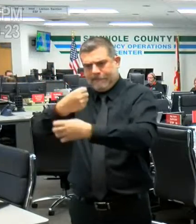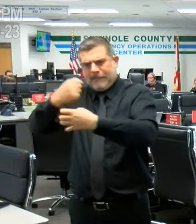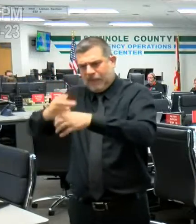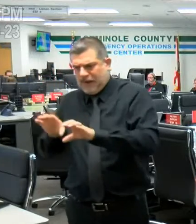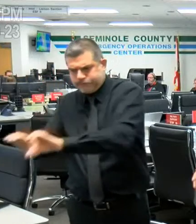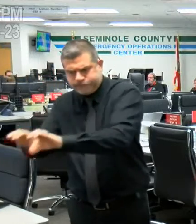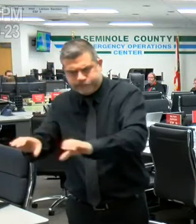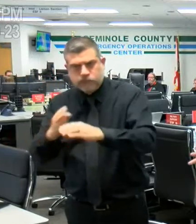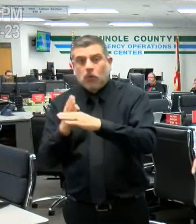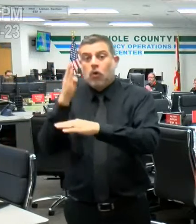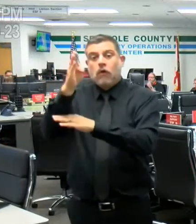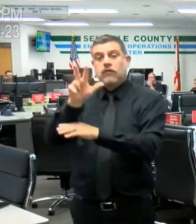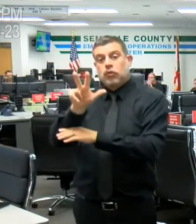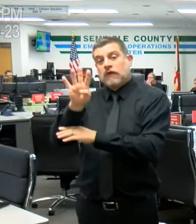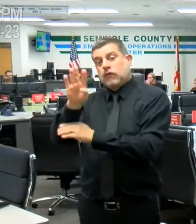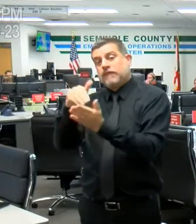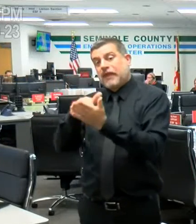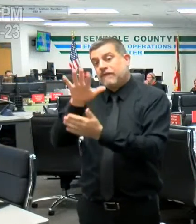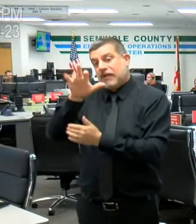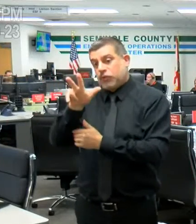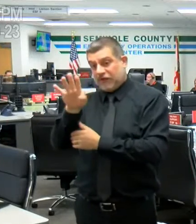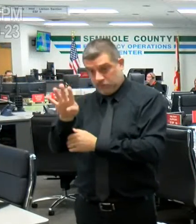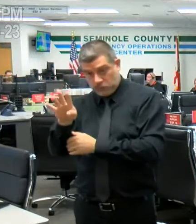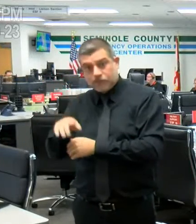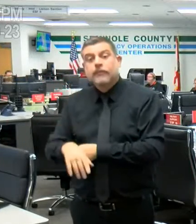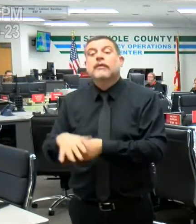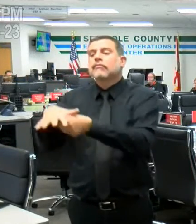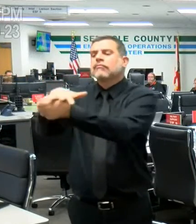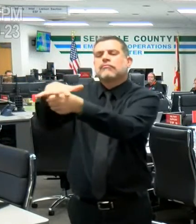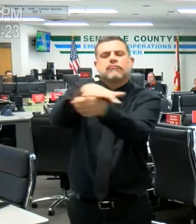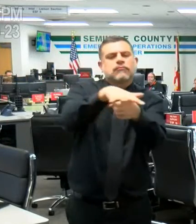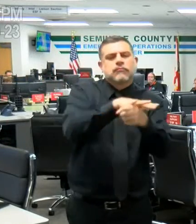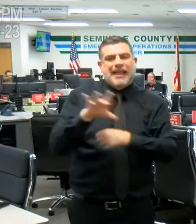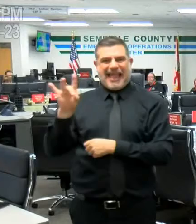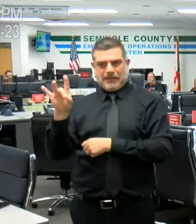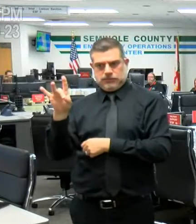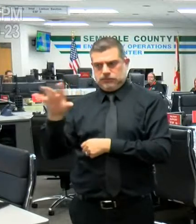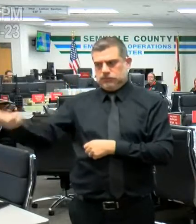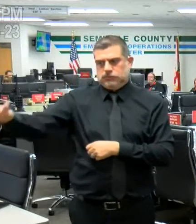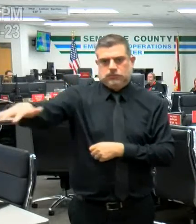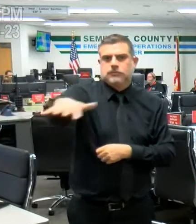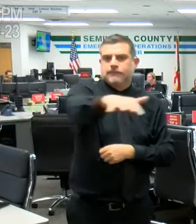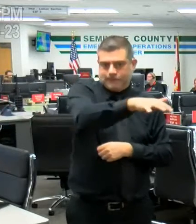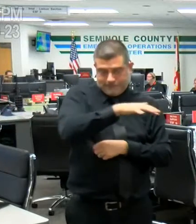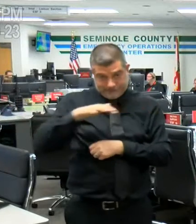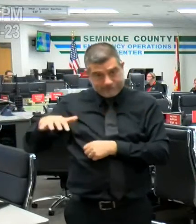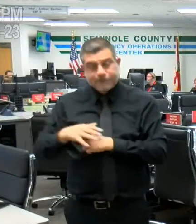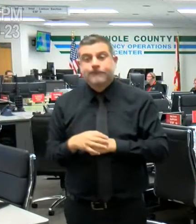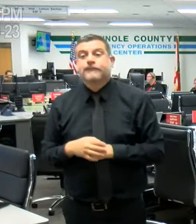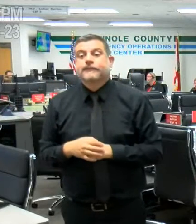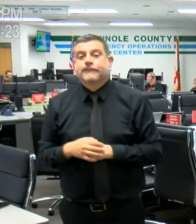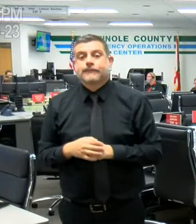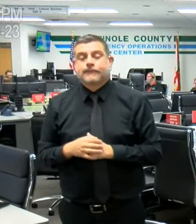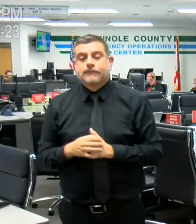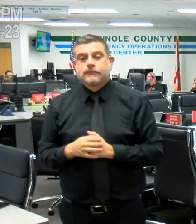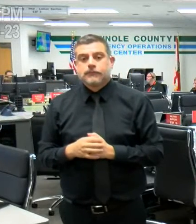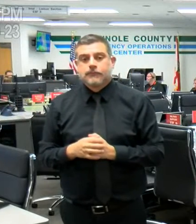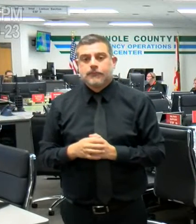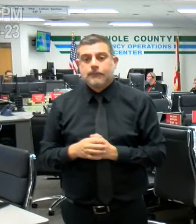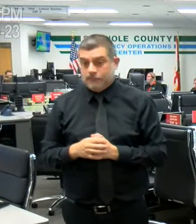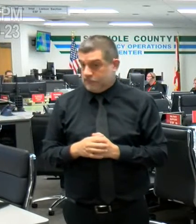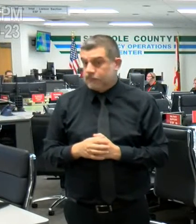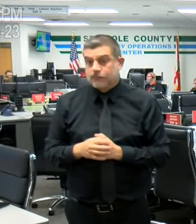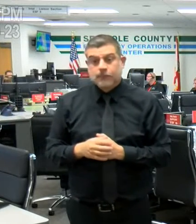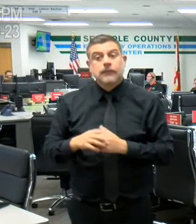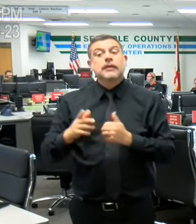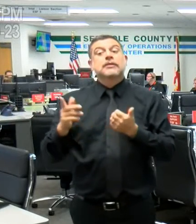date from the 8 locations that were identified across Seminole County. As the first